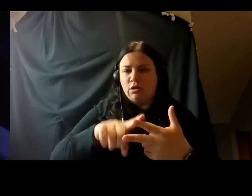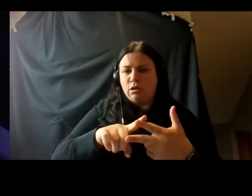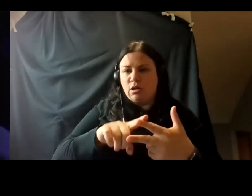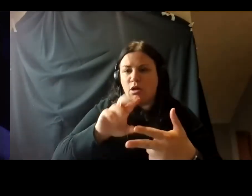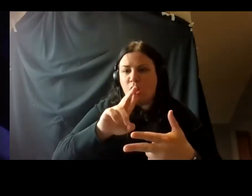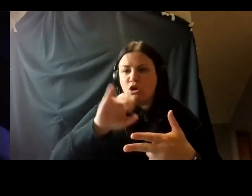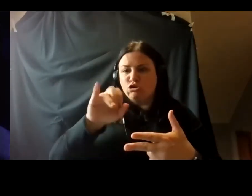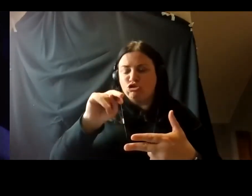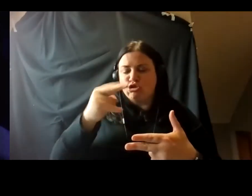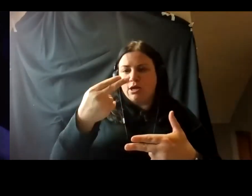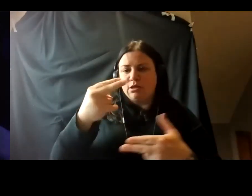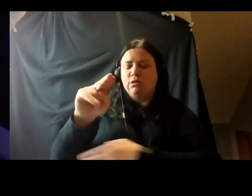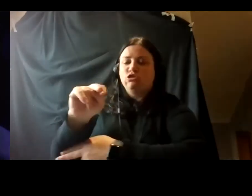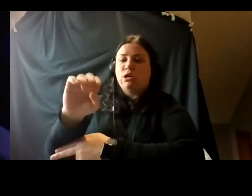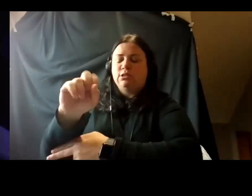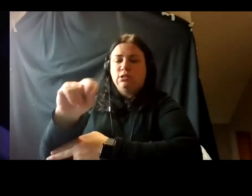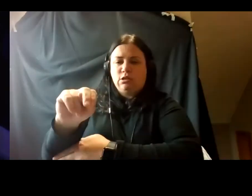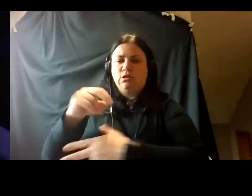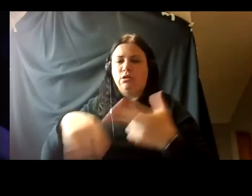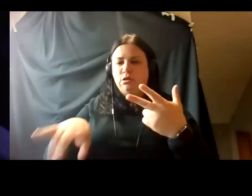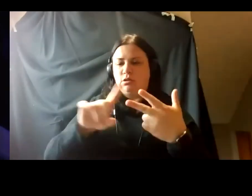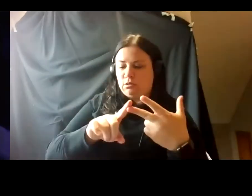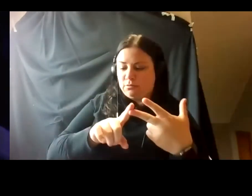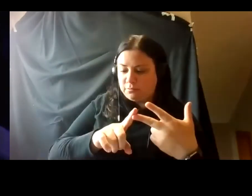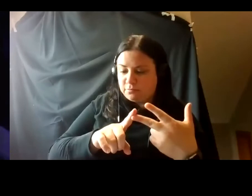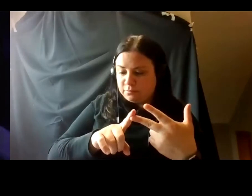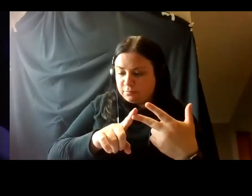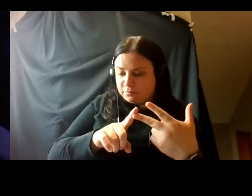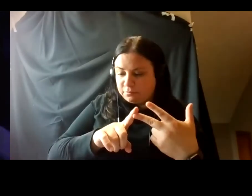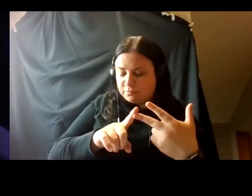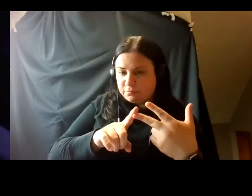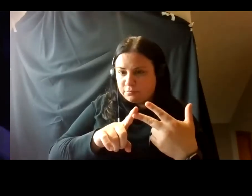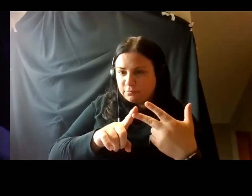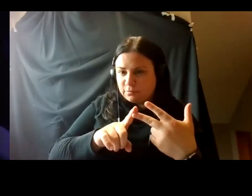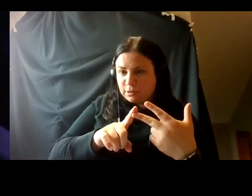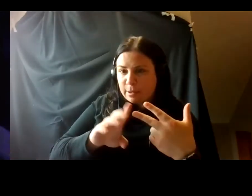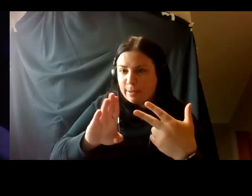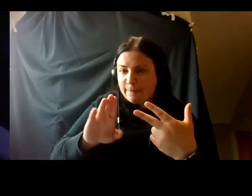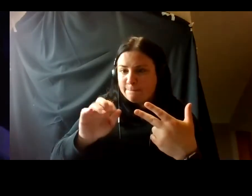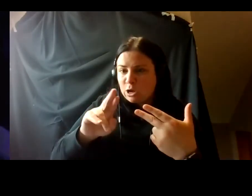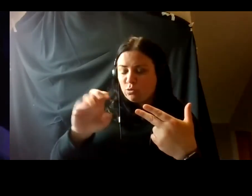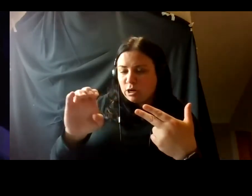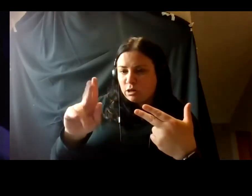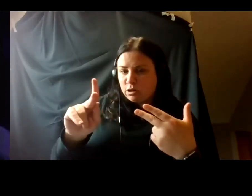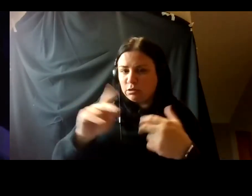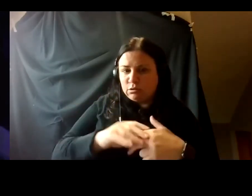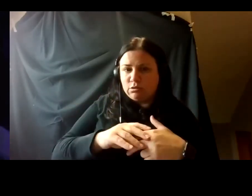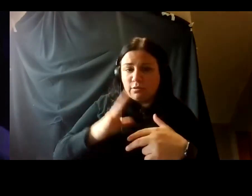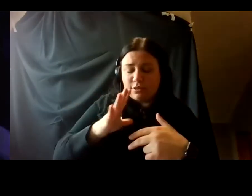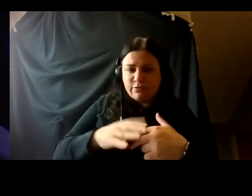take R. Johnson. And we'll take Carrie Barrick. Yeah.